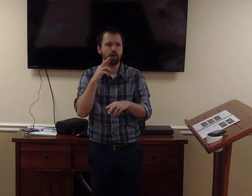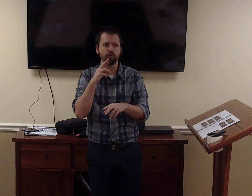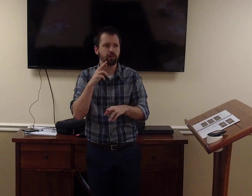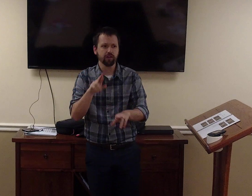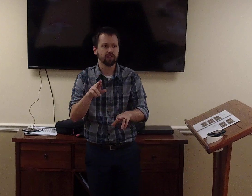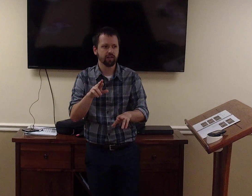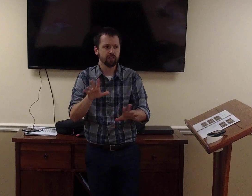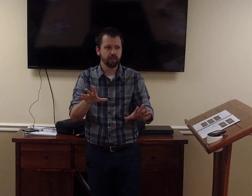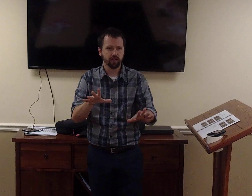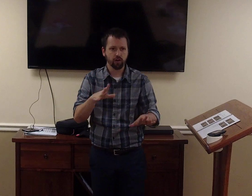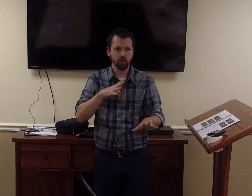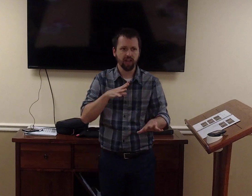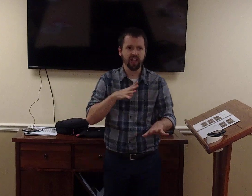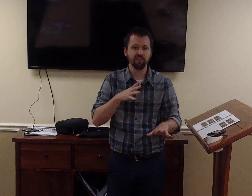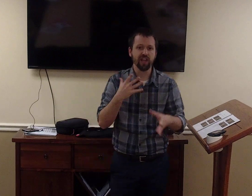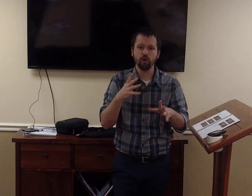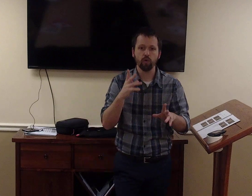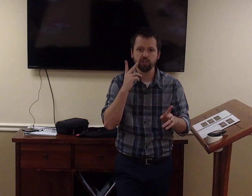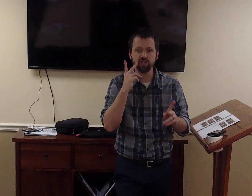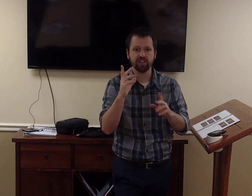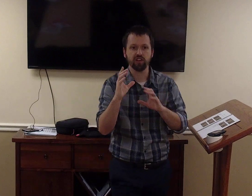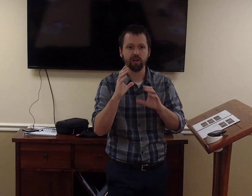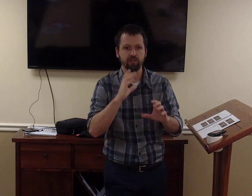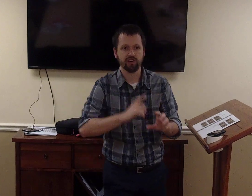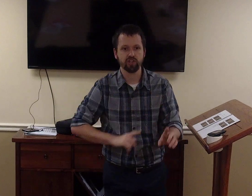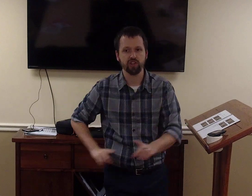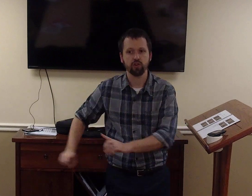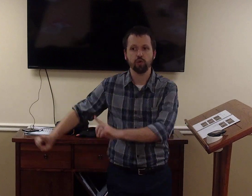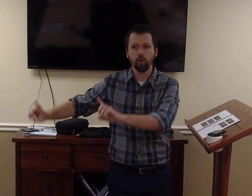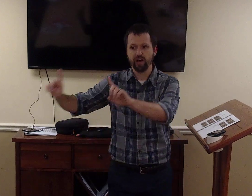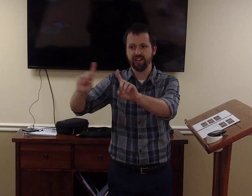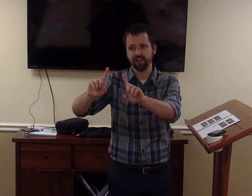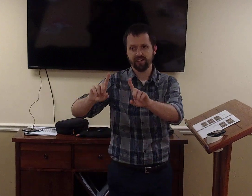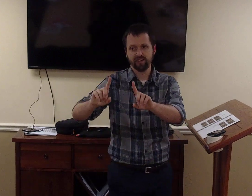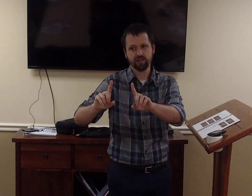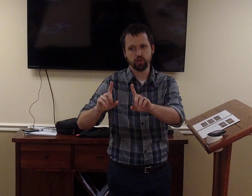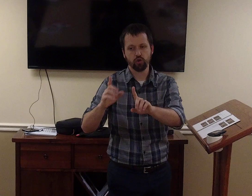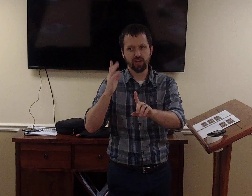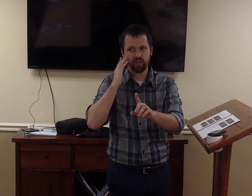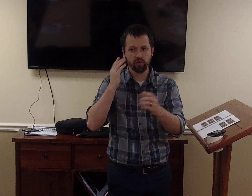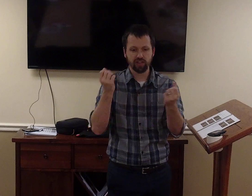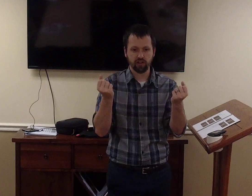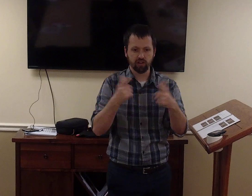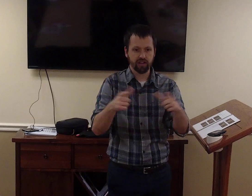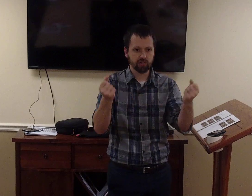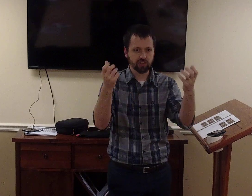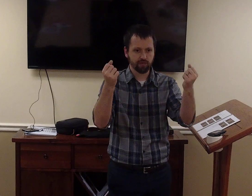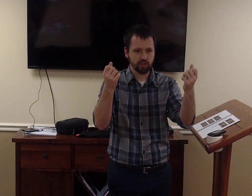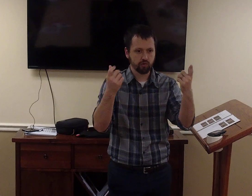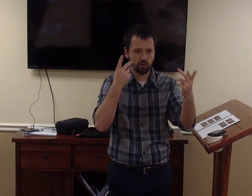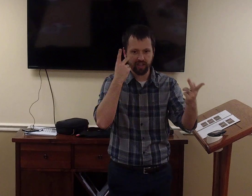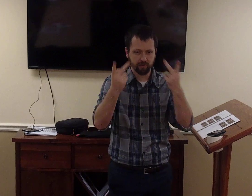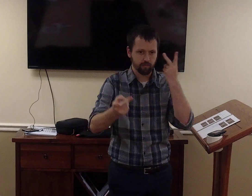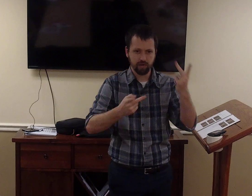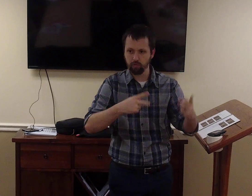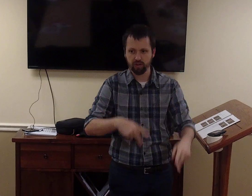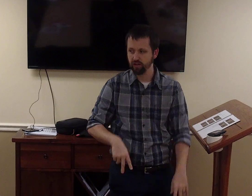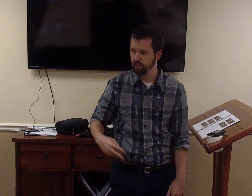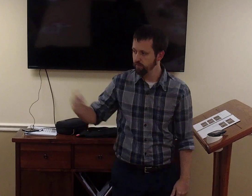rude. You're okay. If they don't want you to see the conversation, they'll go away. So they know that their language is visual, that people can be